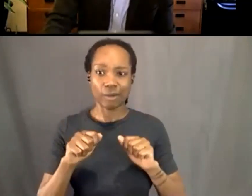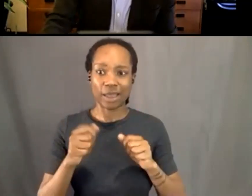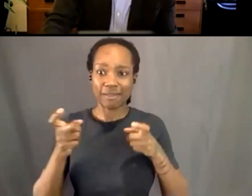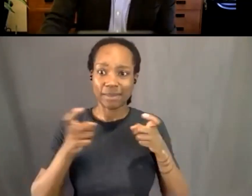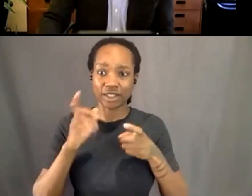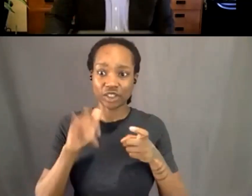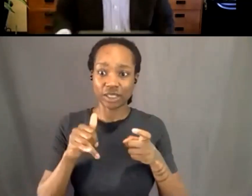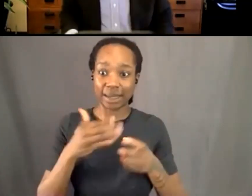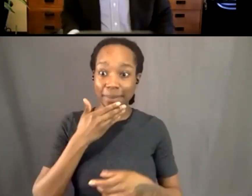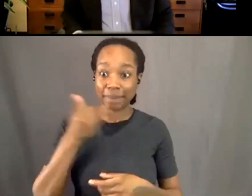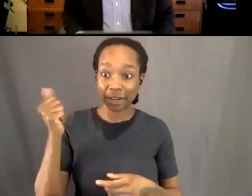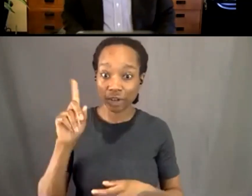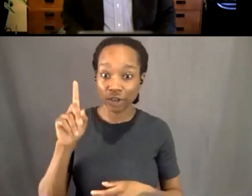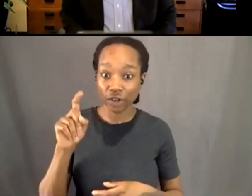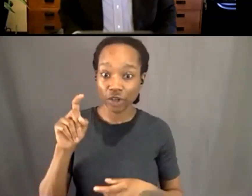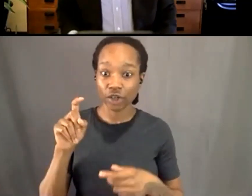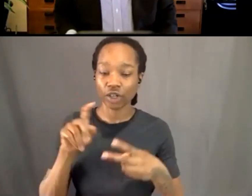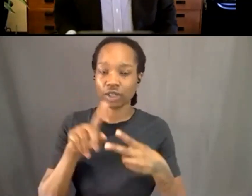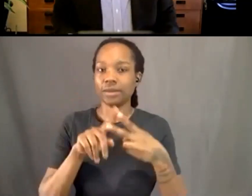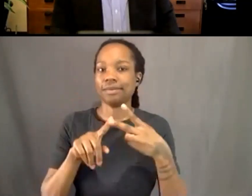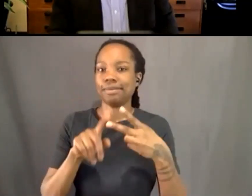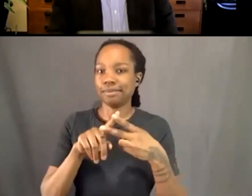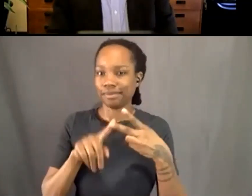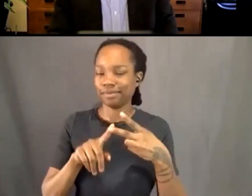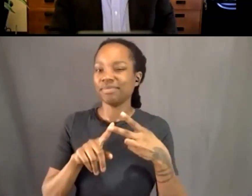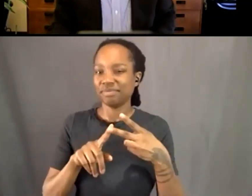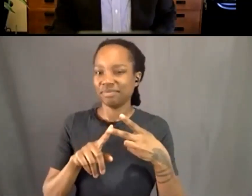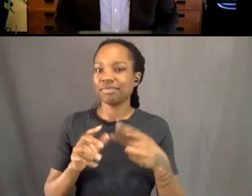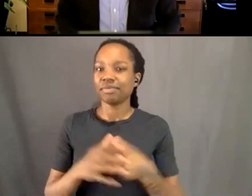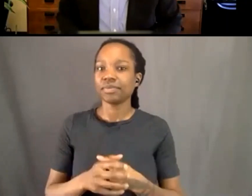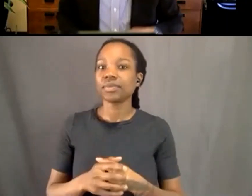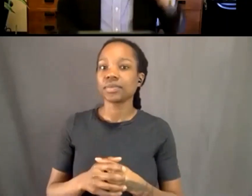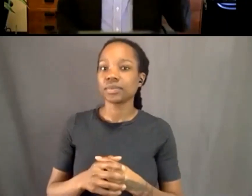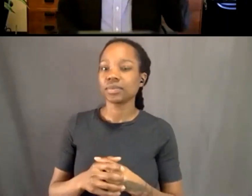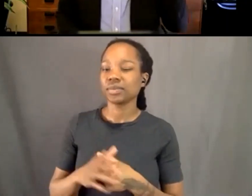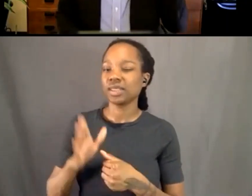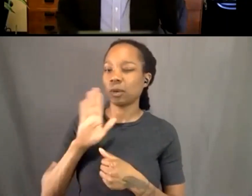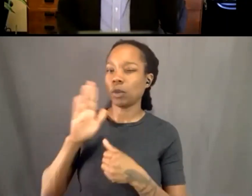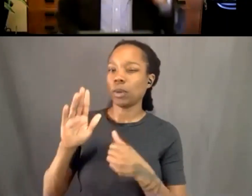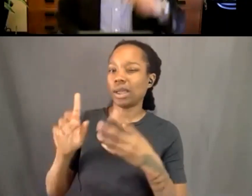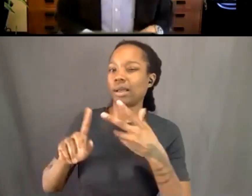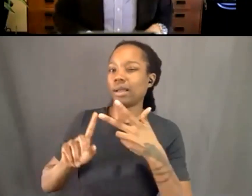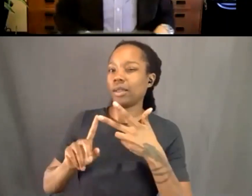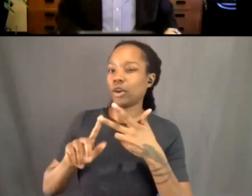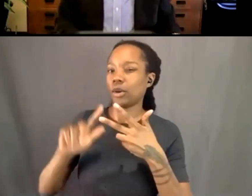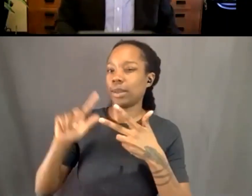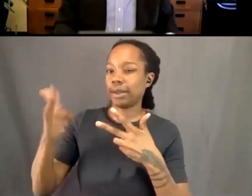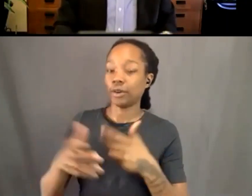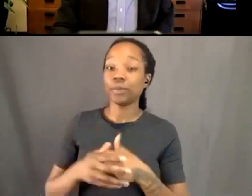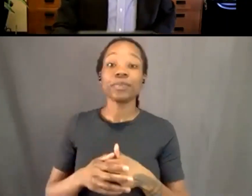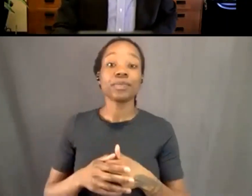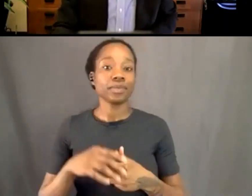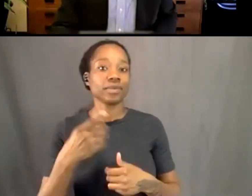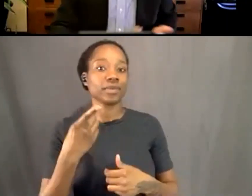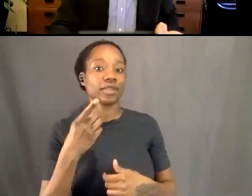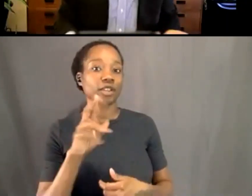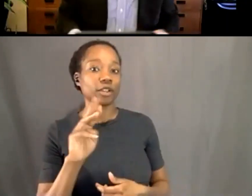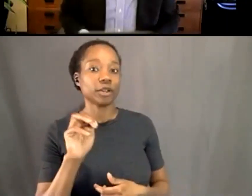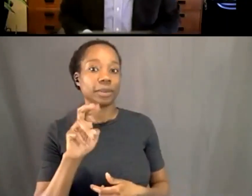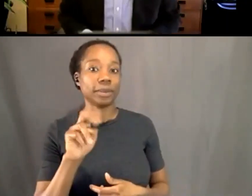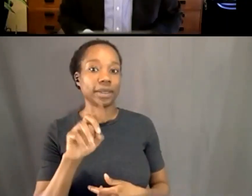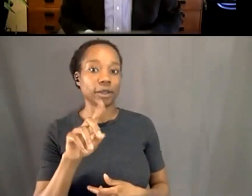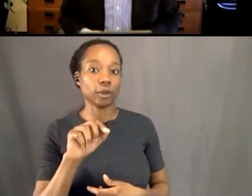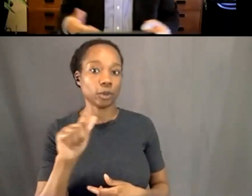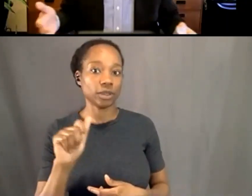one's a little bit different from that question. So very early in the pandemic, one of the concerns I had, because nursing home